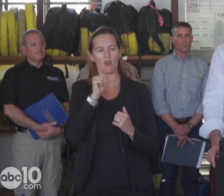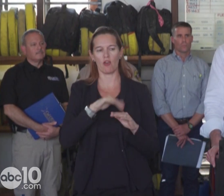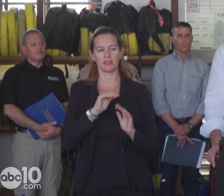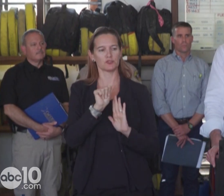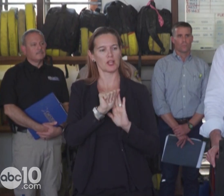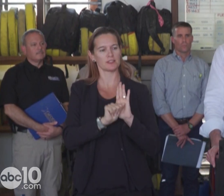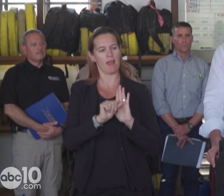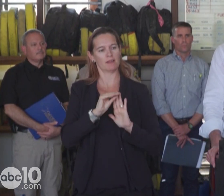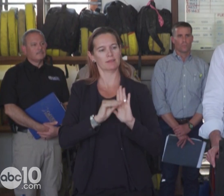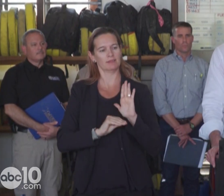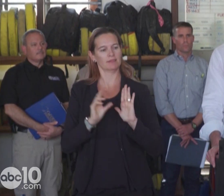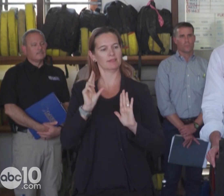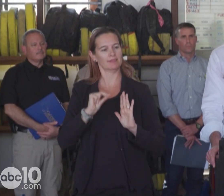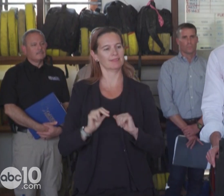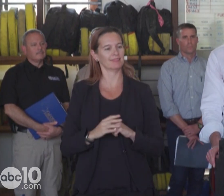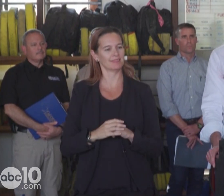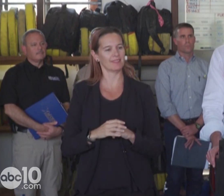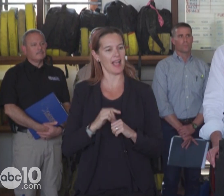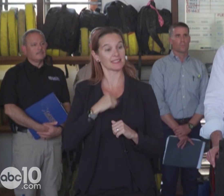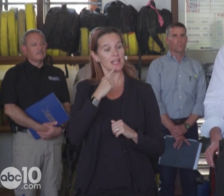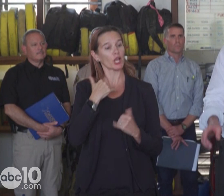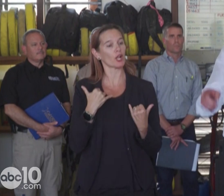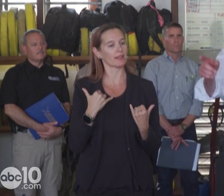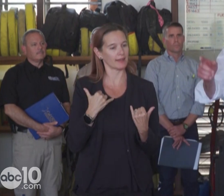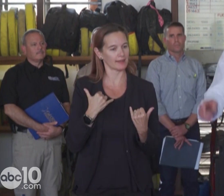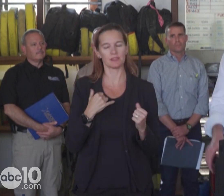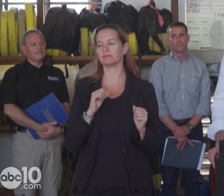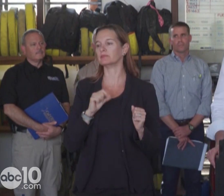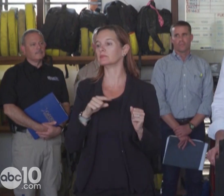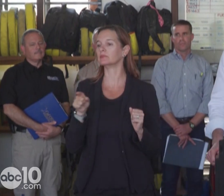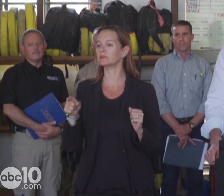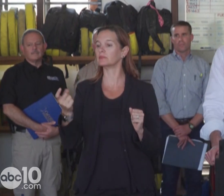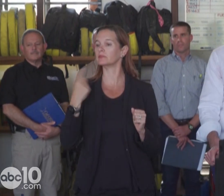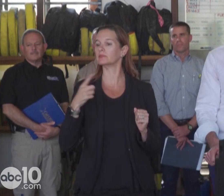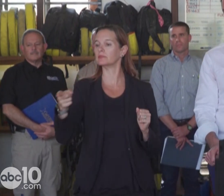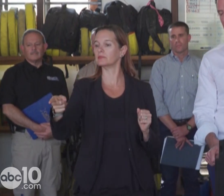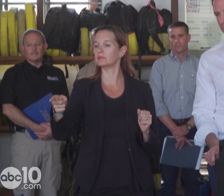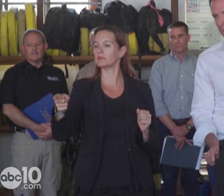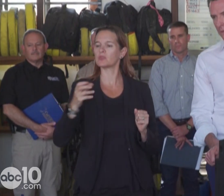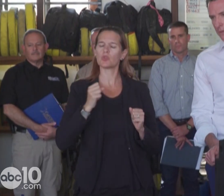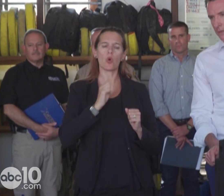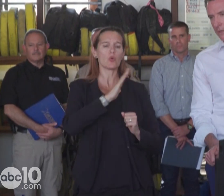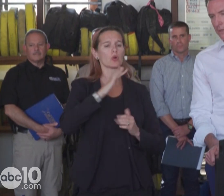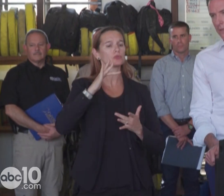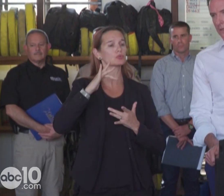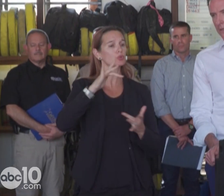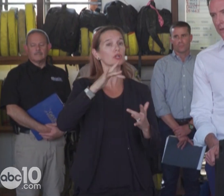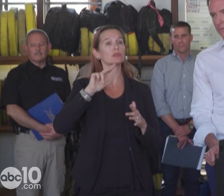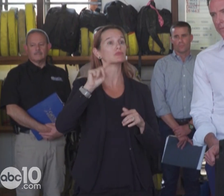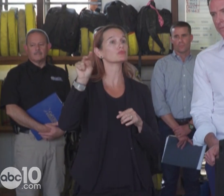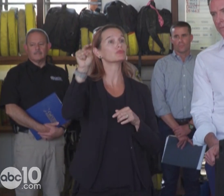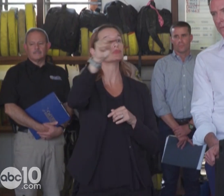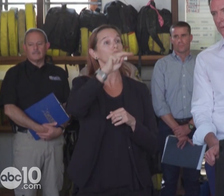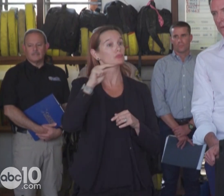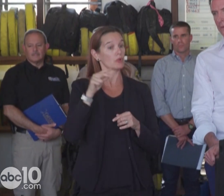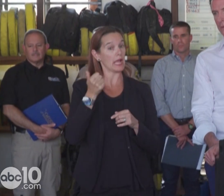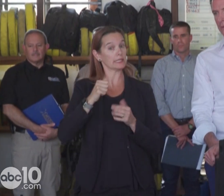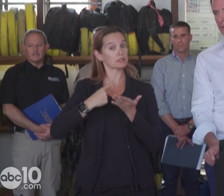That being said, I said currently on the agenda. Governor, thanks. As part of your tour, is there any discussion